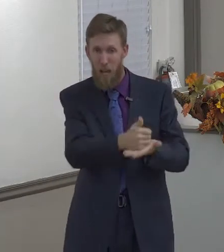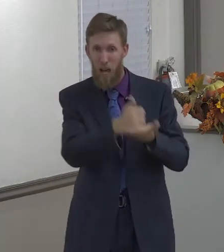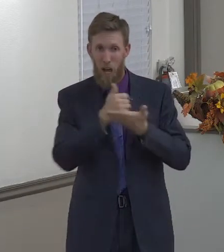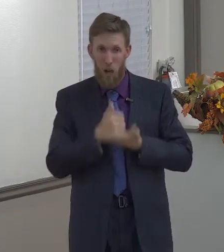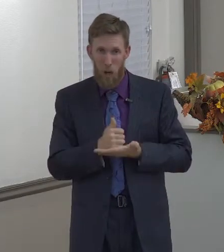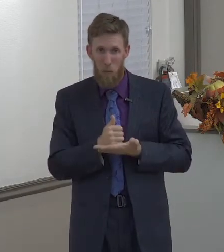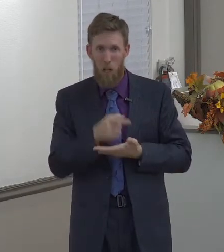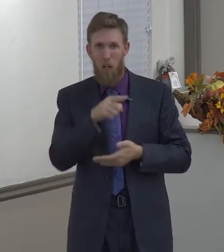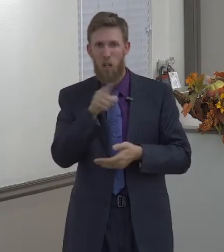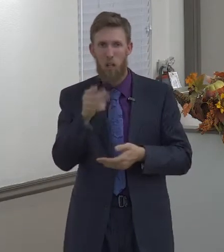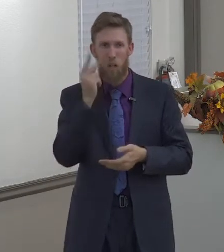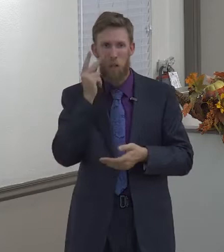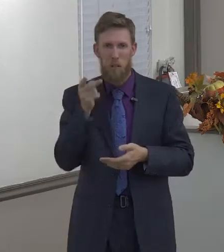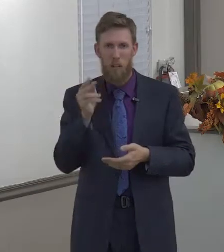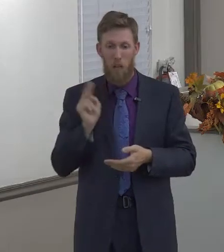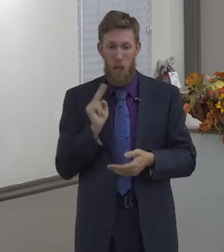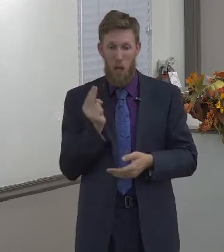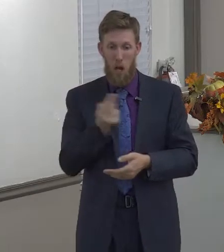be funny.